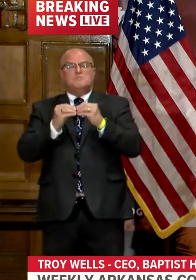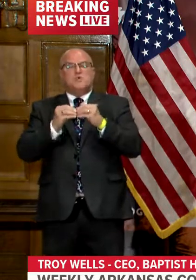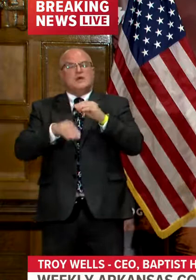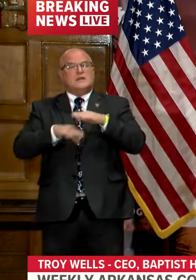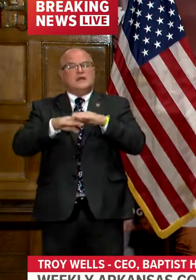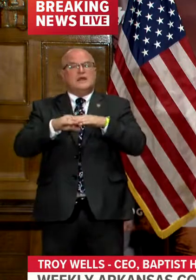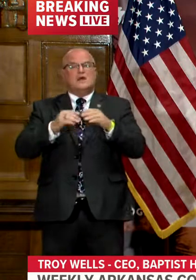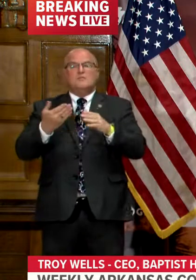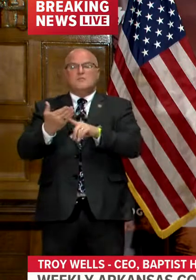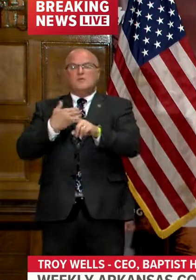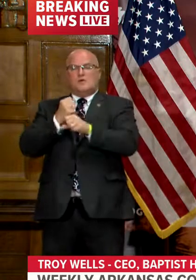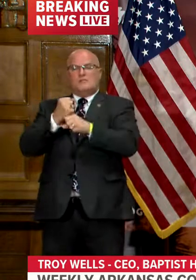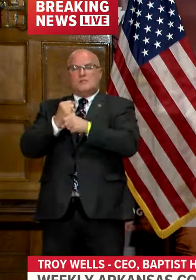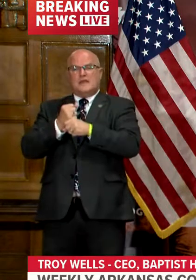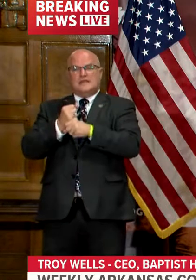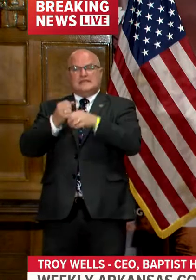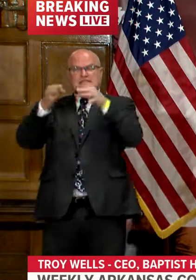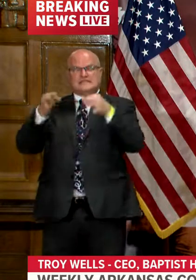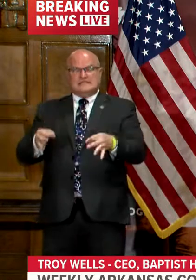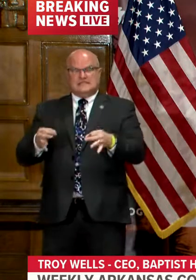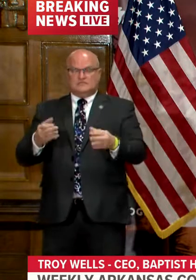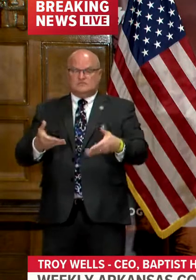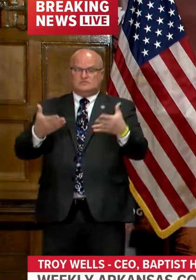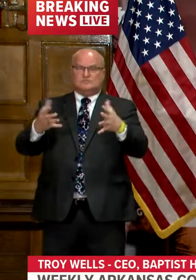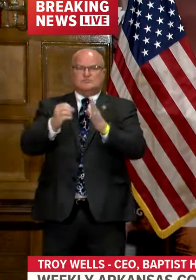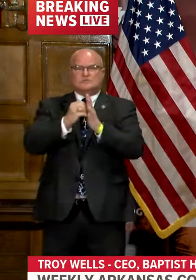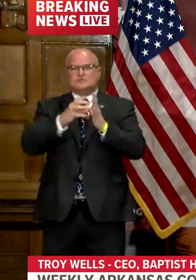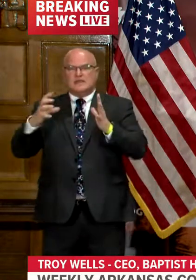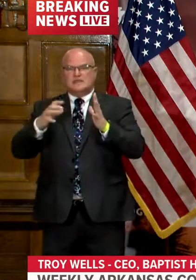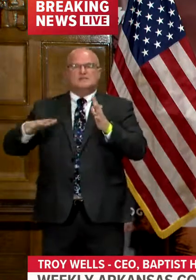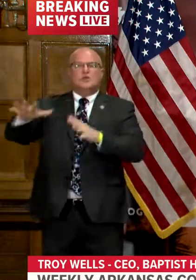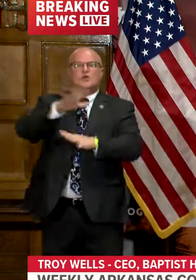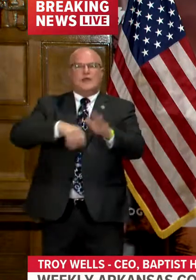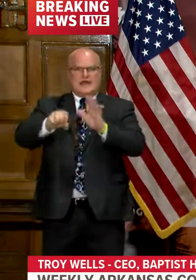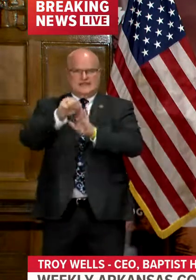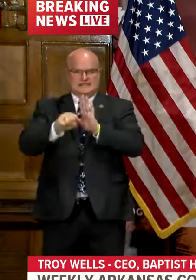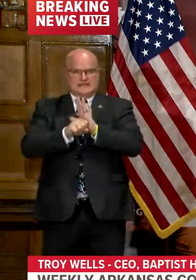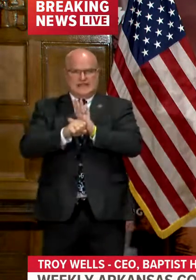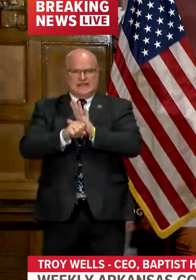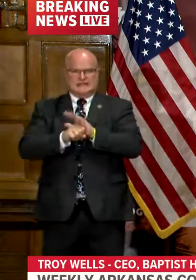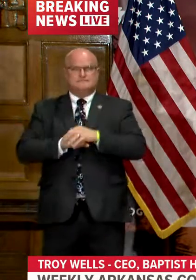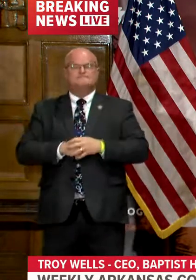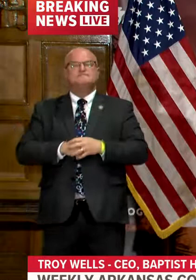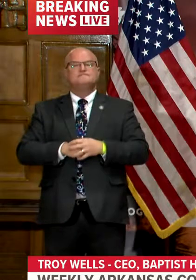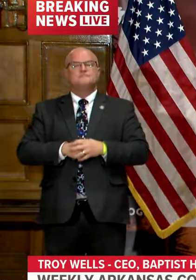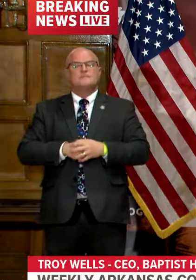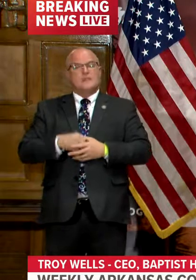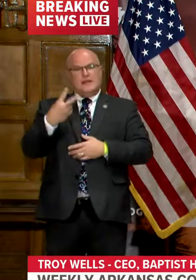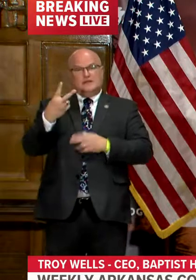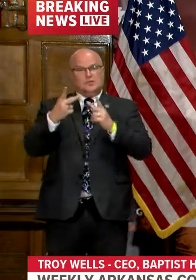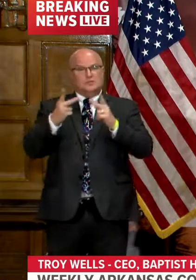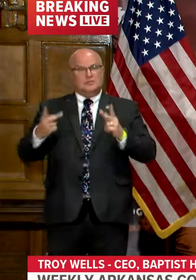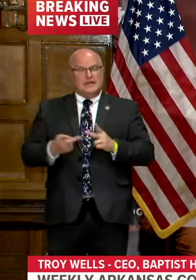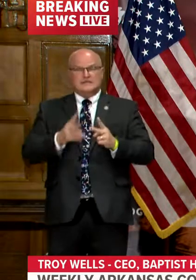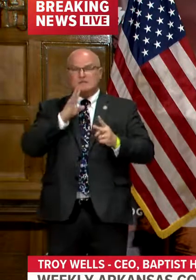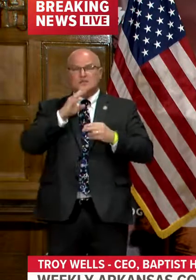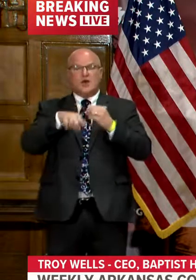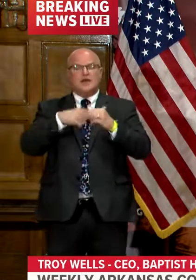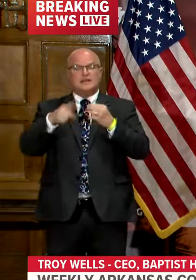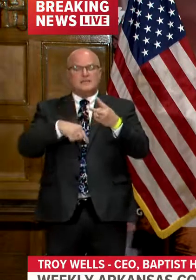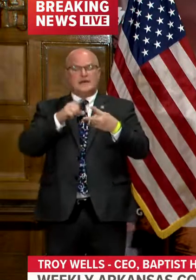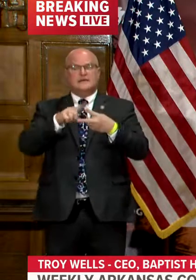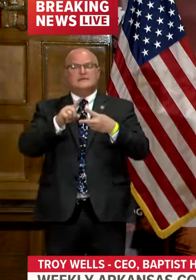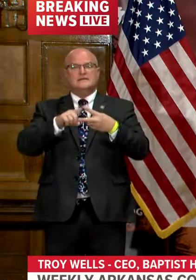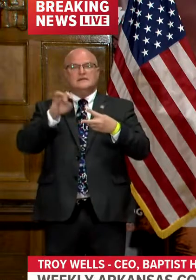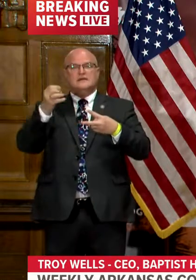make any further decisions or recommendations on expansion around the state. Let me just speak briefly about the two sites that we're talking about today.